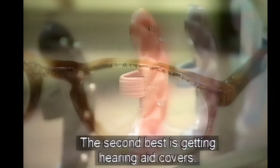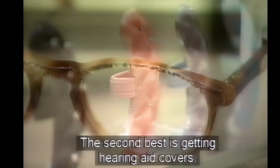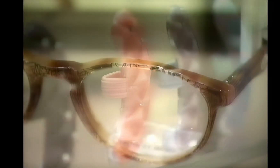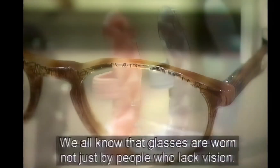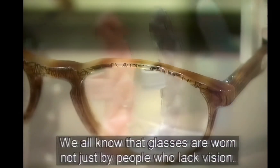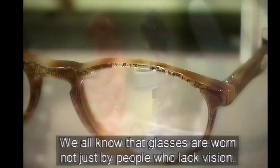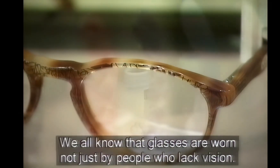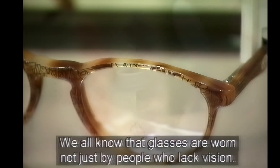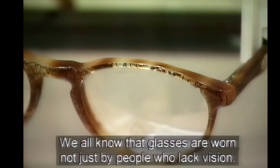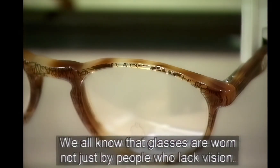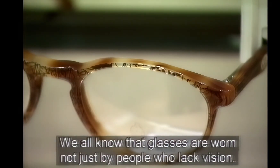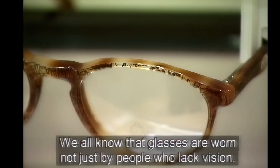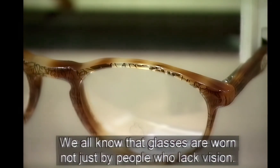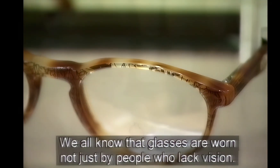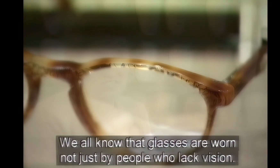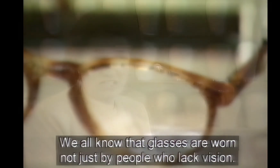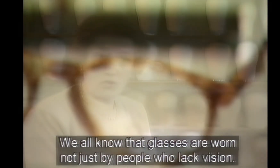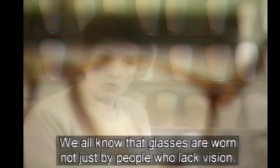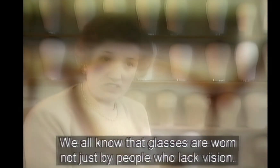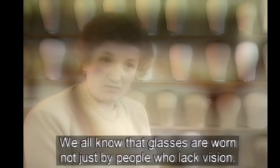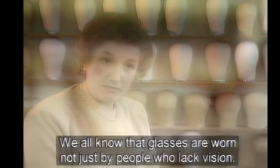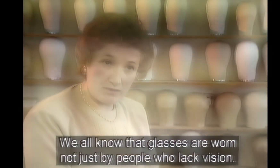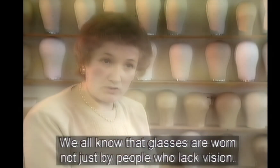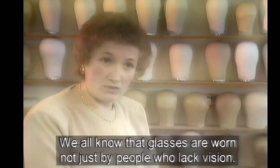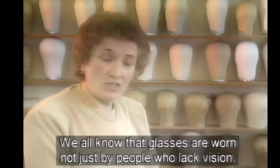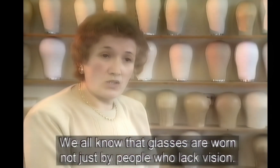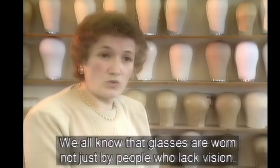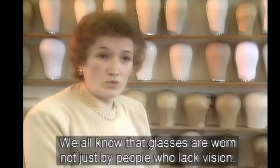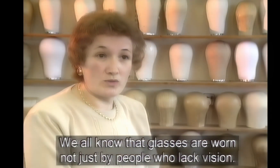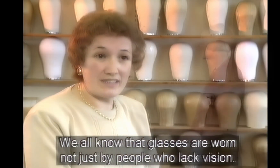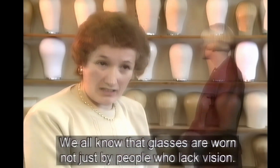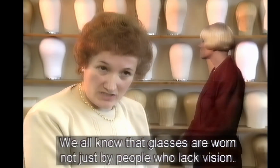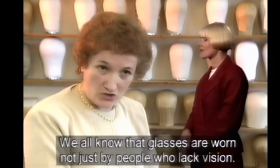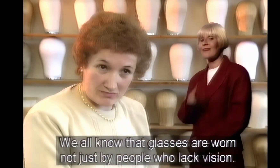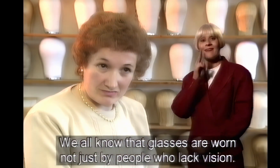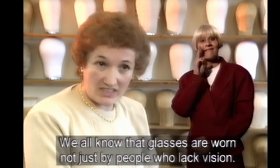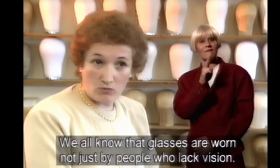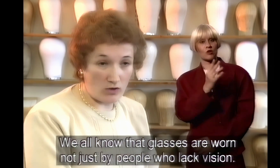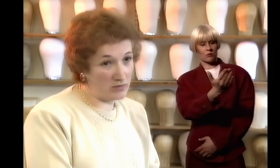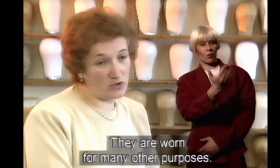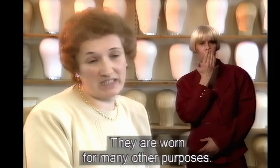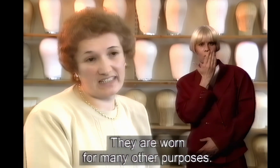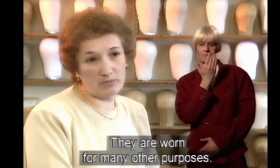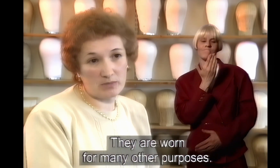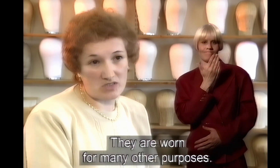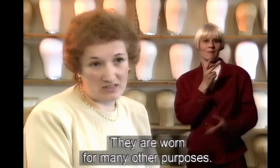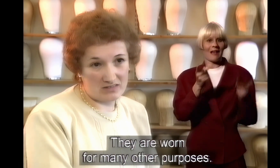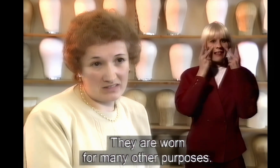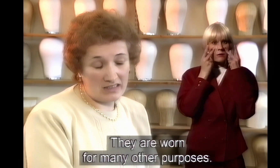We all know that glasses are not worn just by people who lack vision. They are worn for many other purposes.